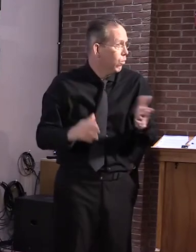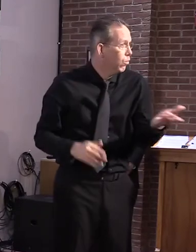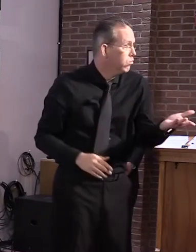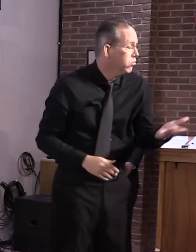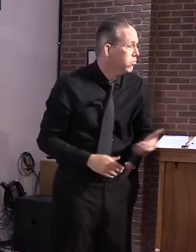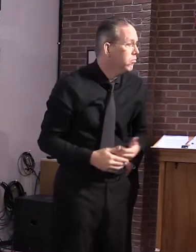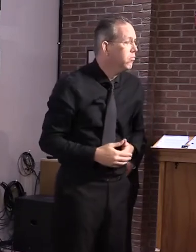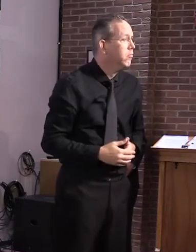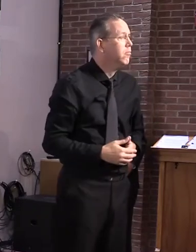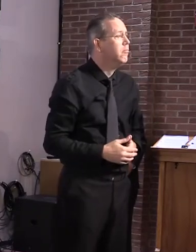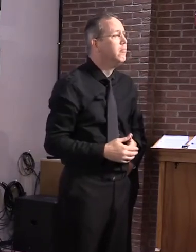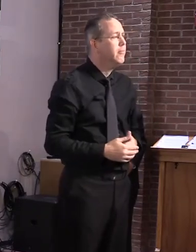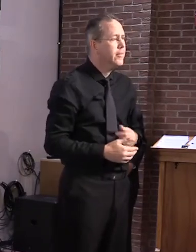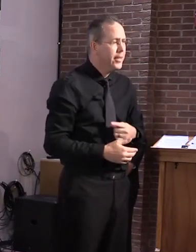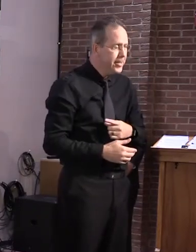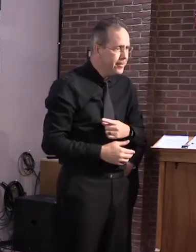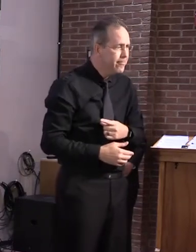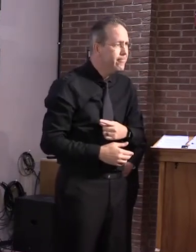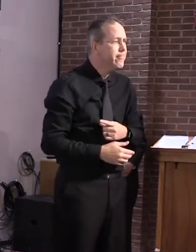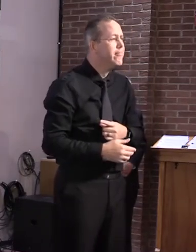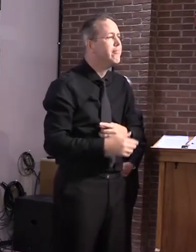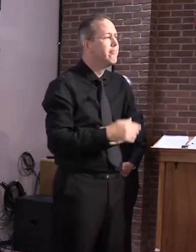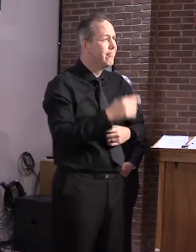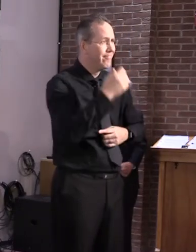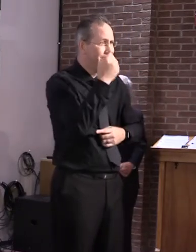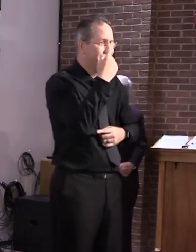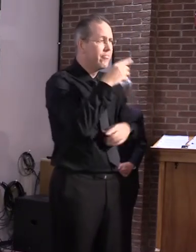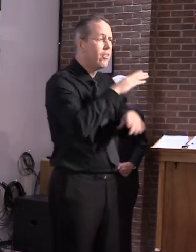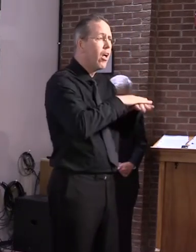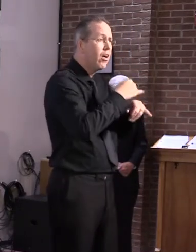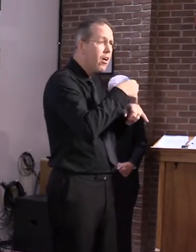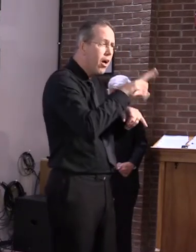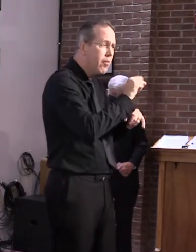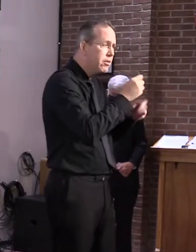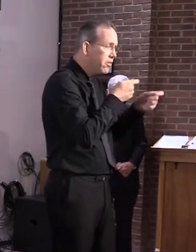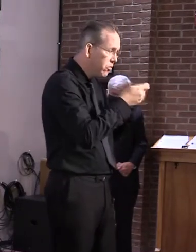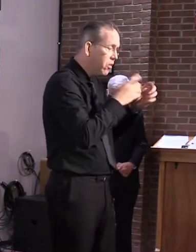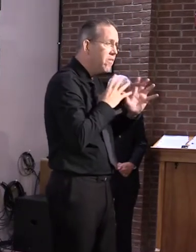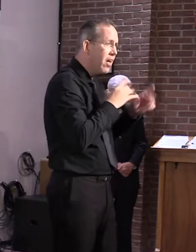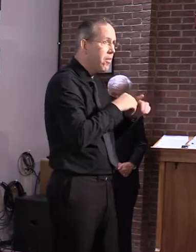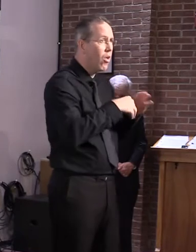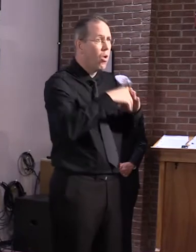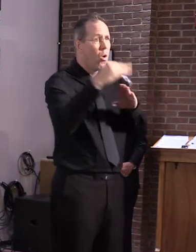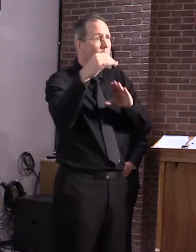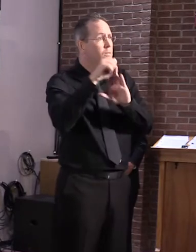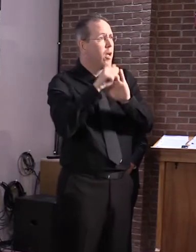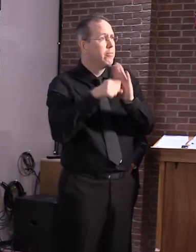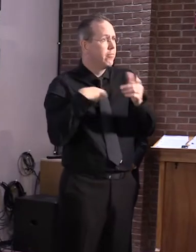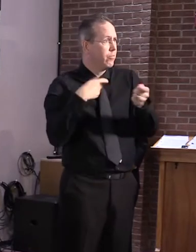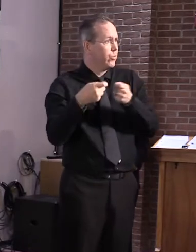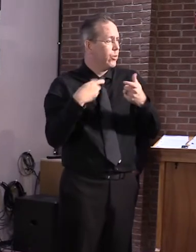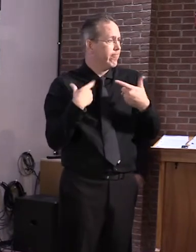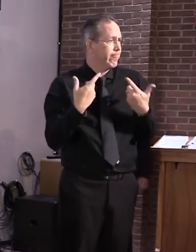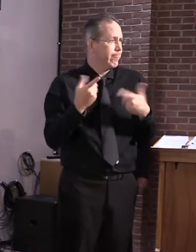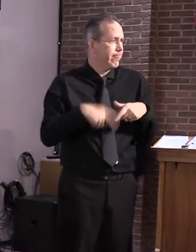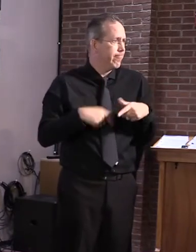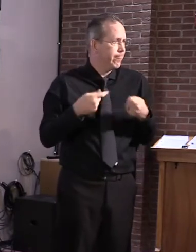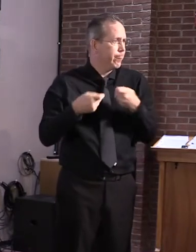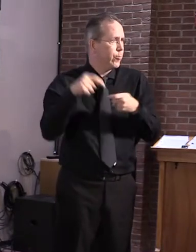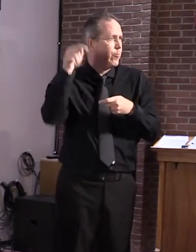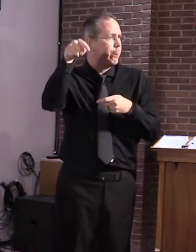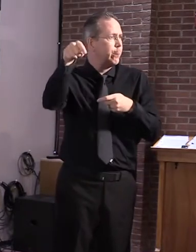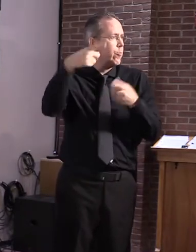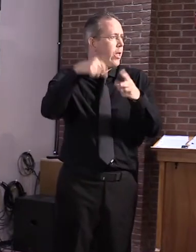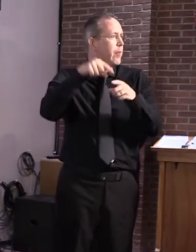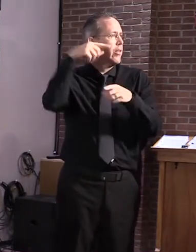a long-term unintended consequence that more students would want to live off campus? It might. But normally, most schools require a